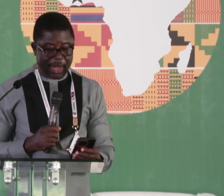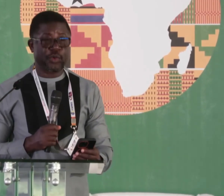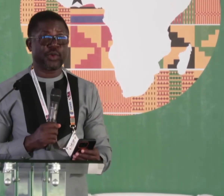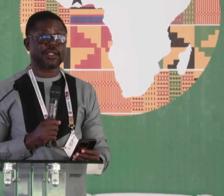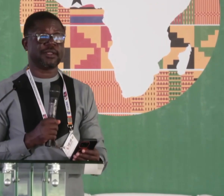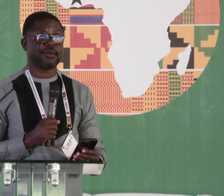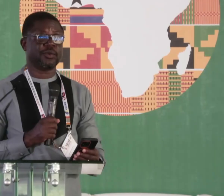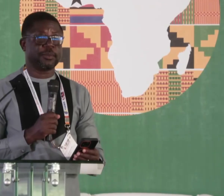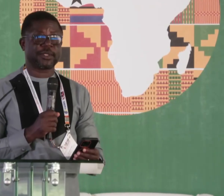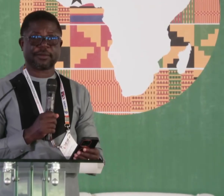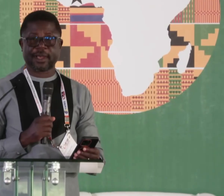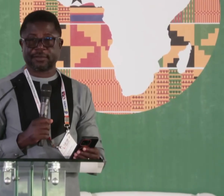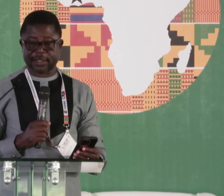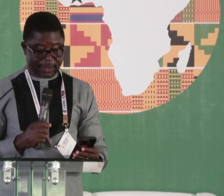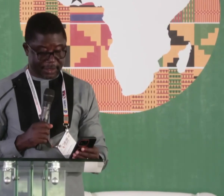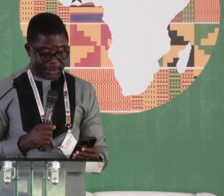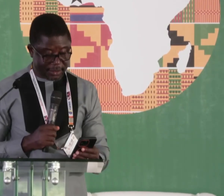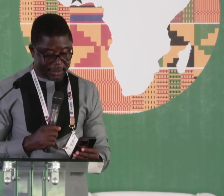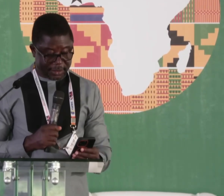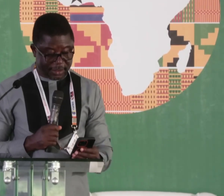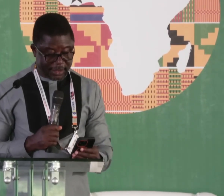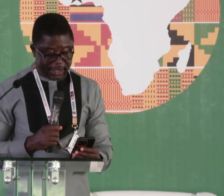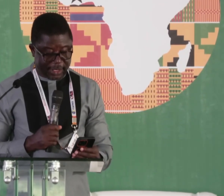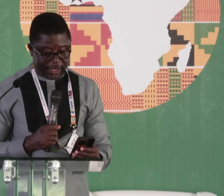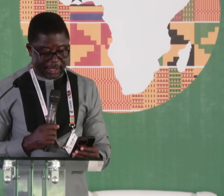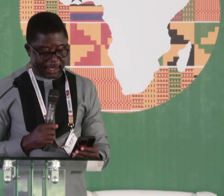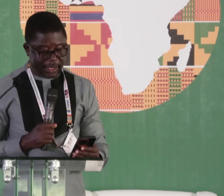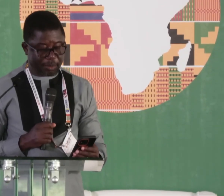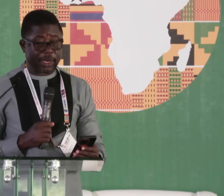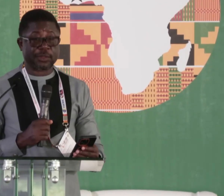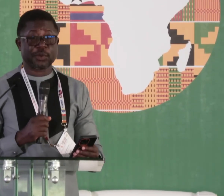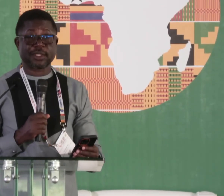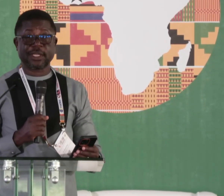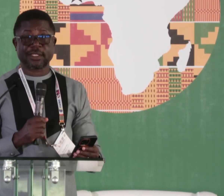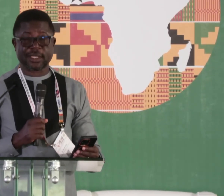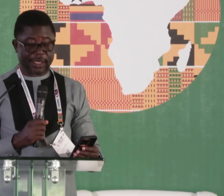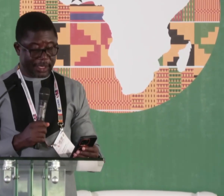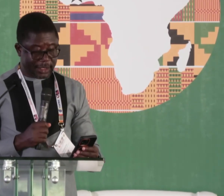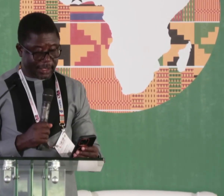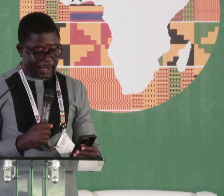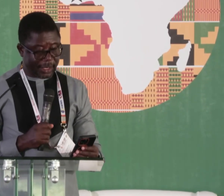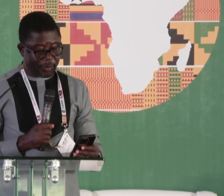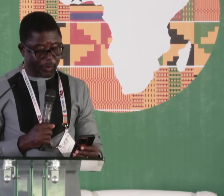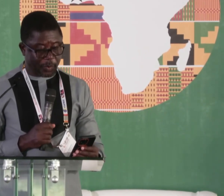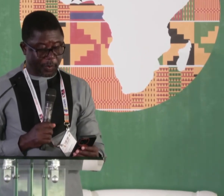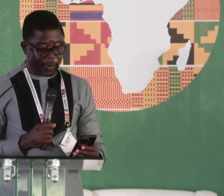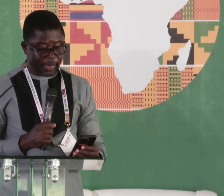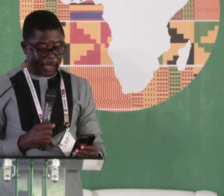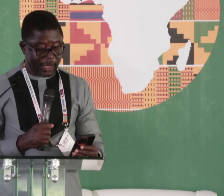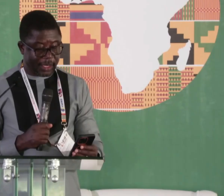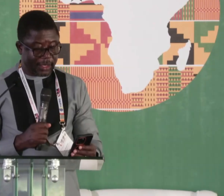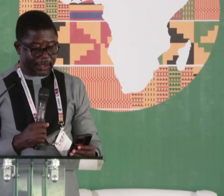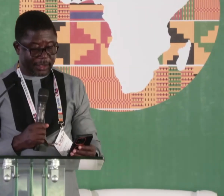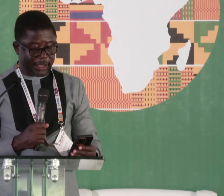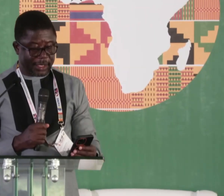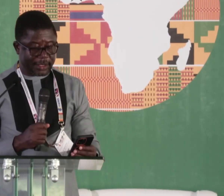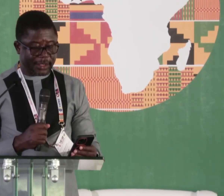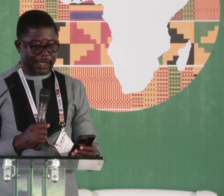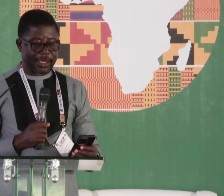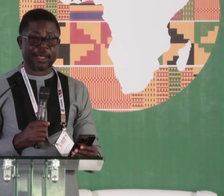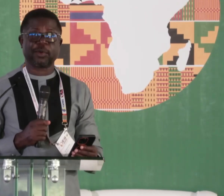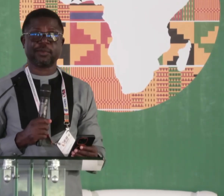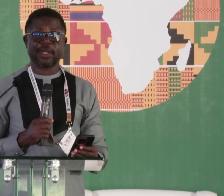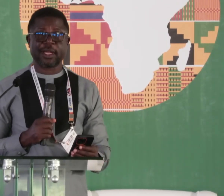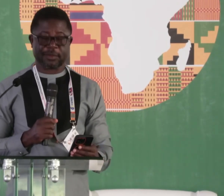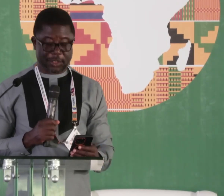among rape survivors in Plateau State in Nigeria. She is